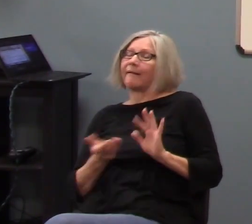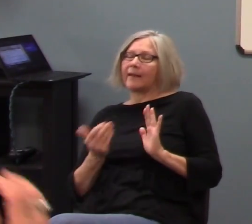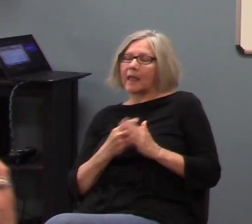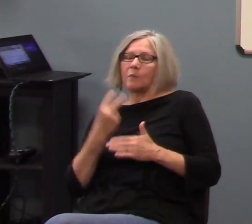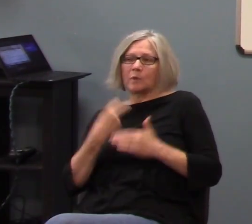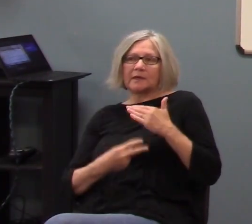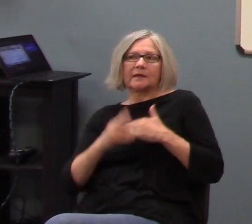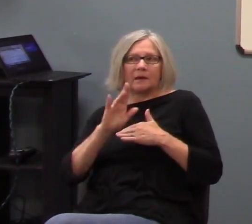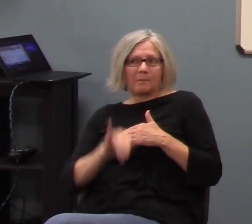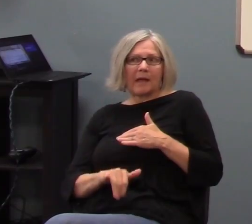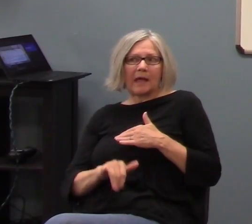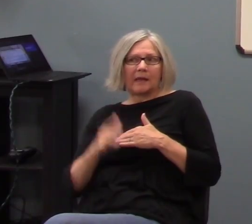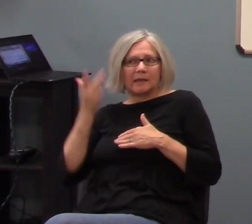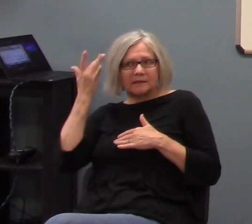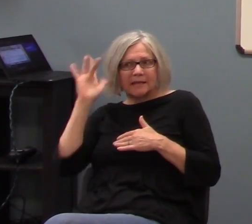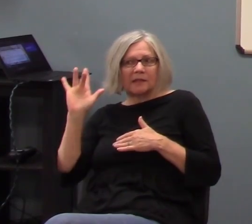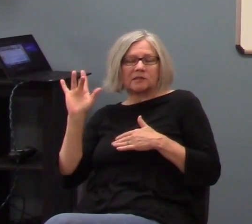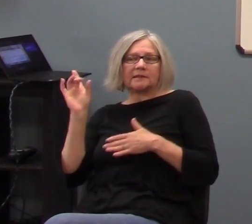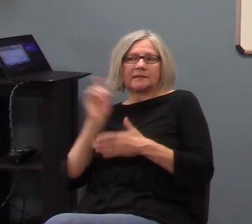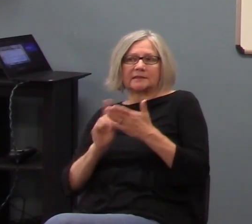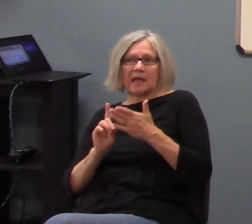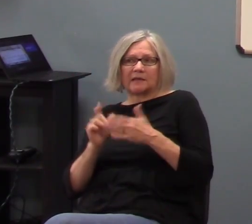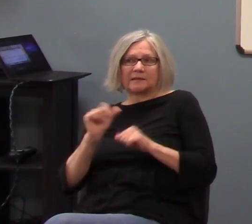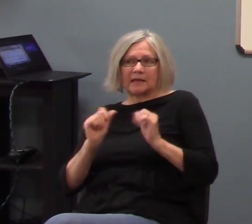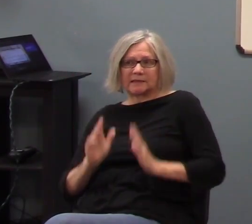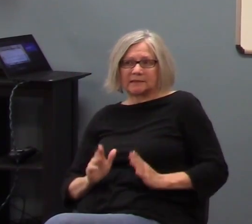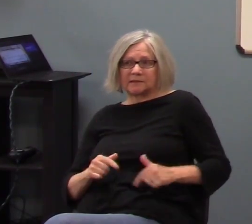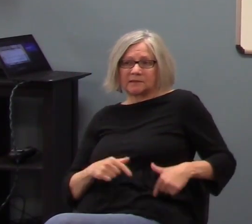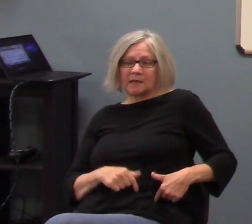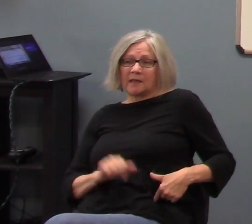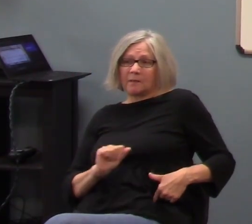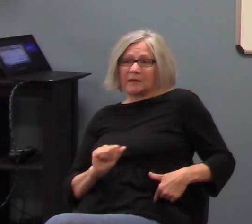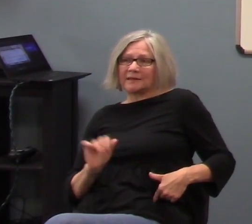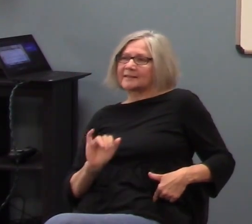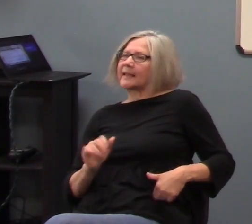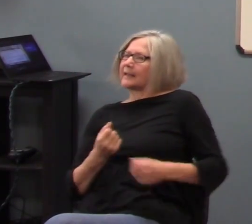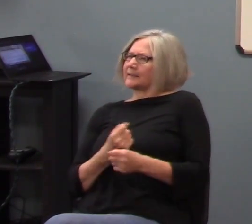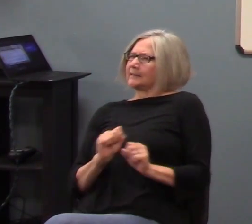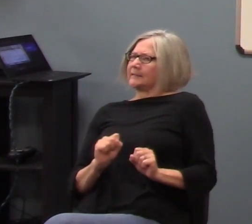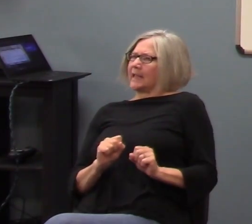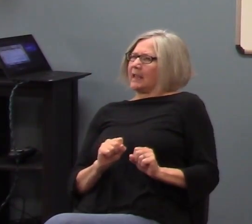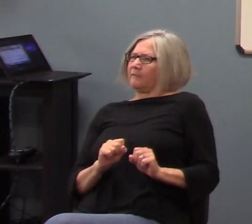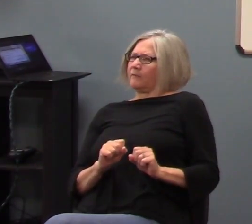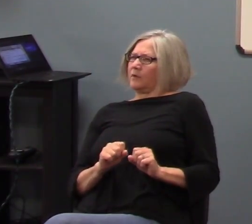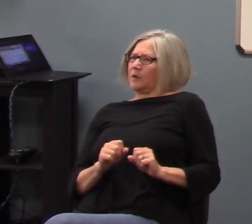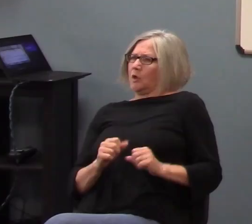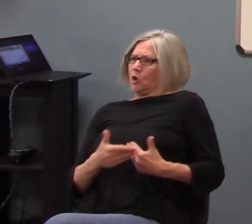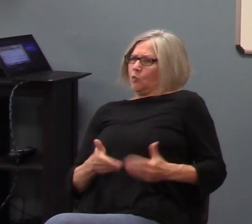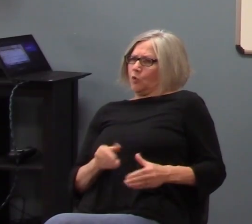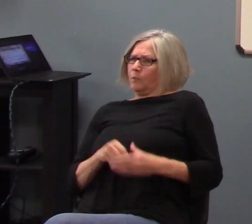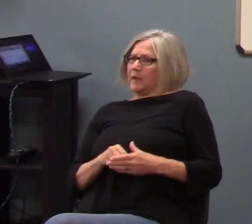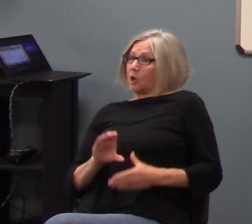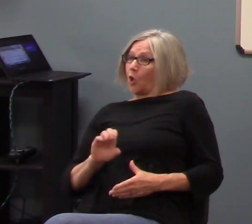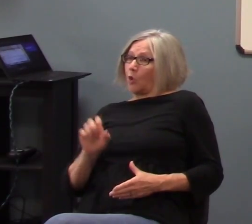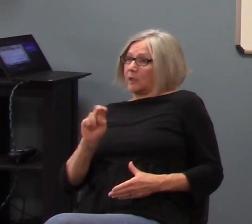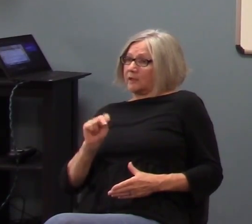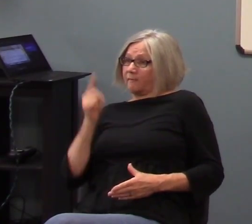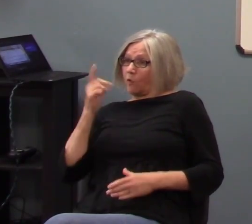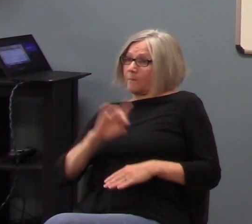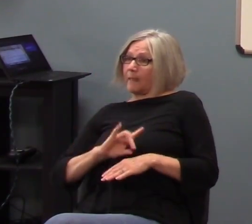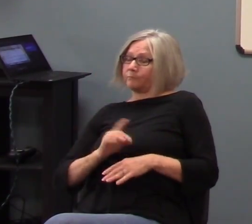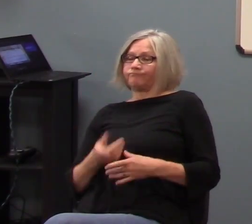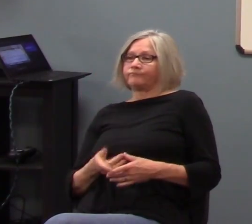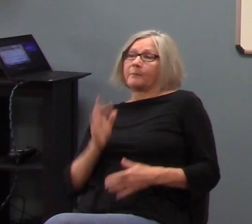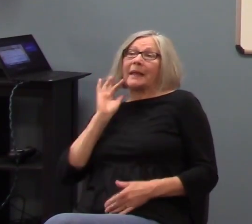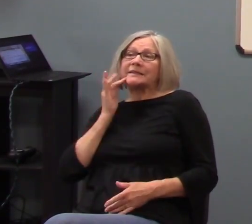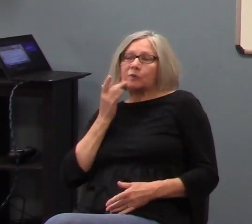scientists. The appendix essentially functions as a safe room in your colon for your bacteria that allows